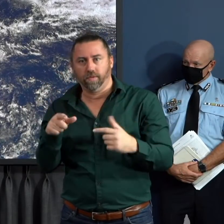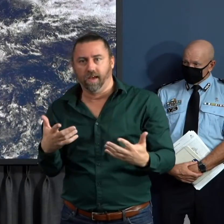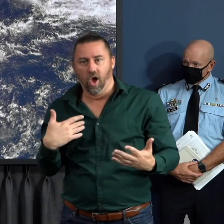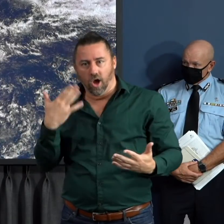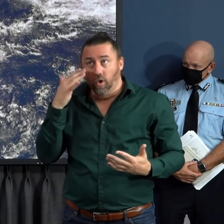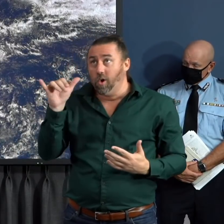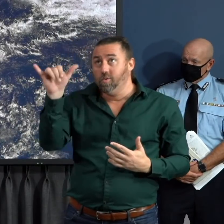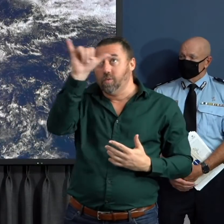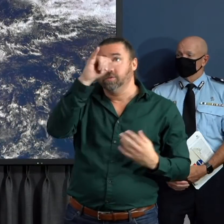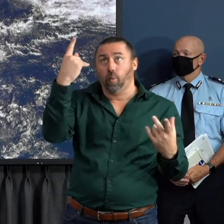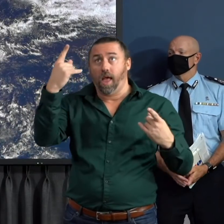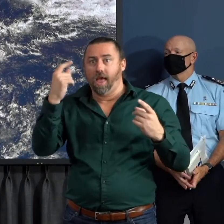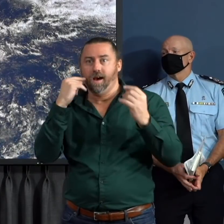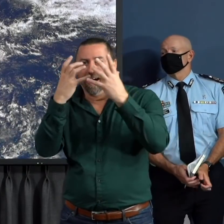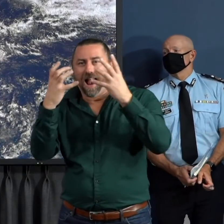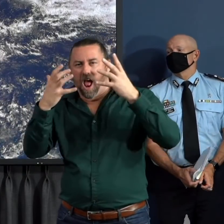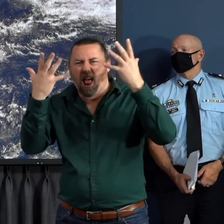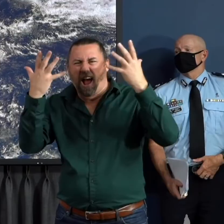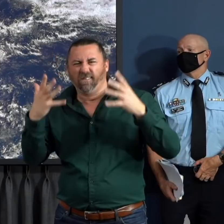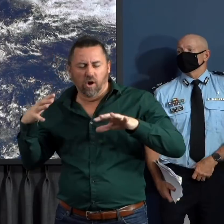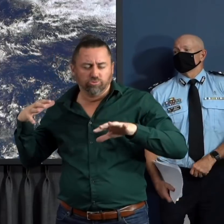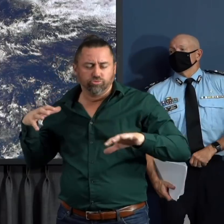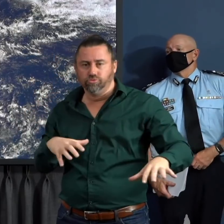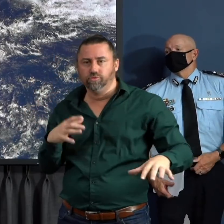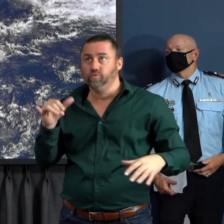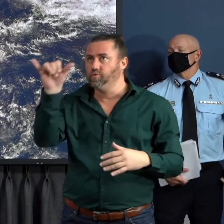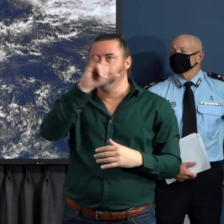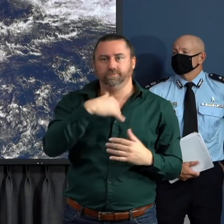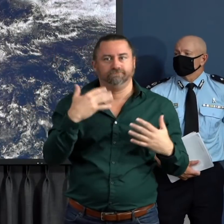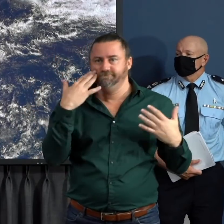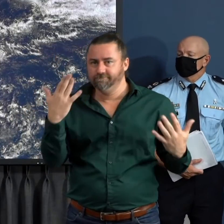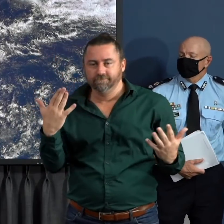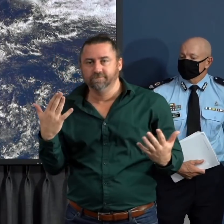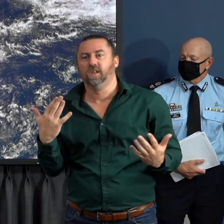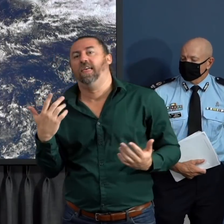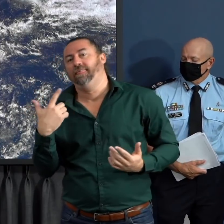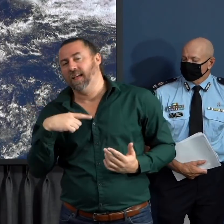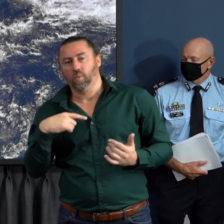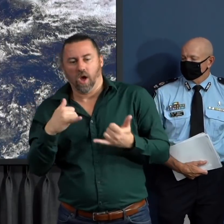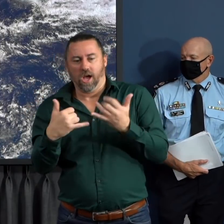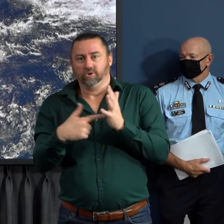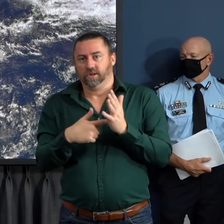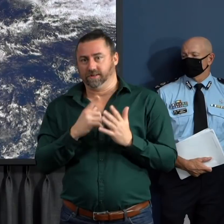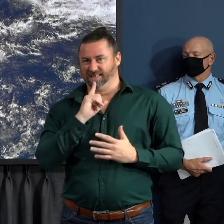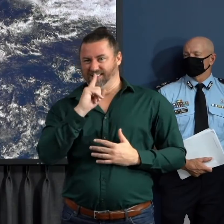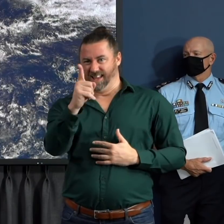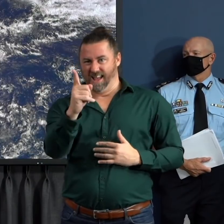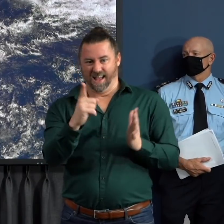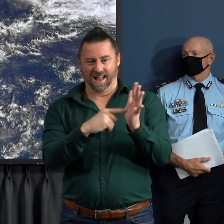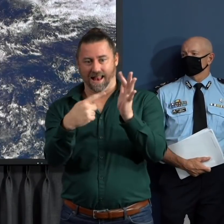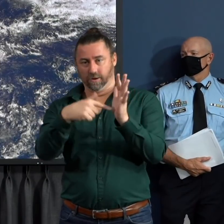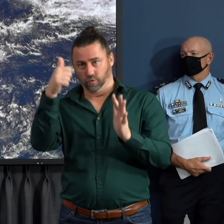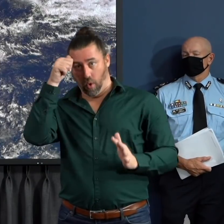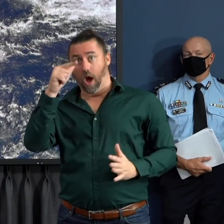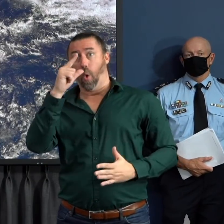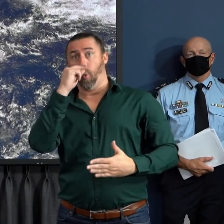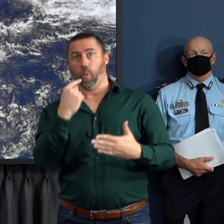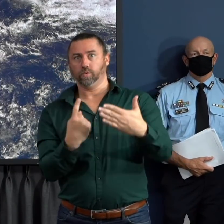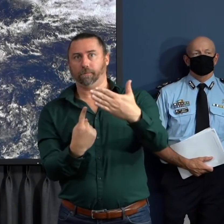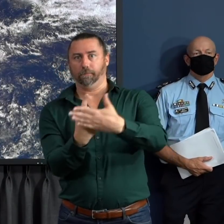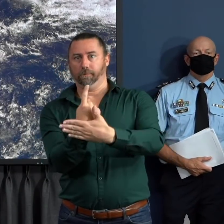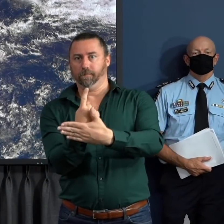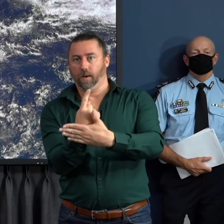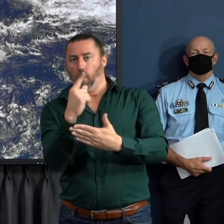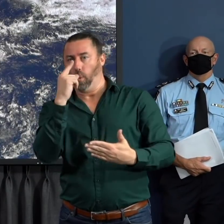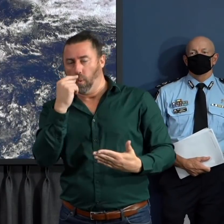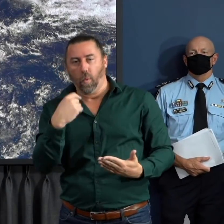to that river rise. So we can give those general predictions and put those into our flooding models and give our most likely outcome, and